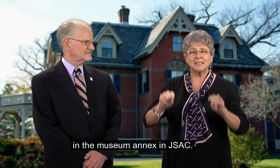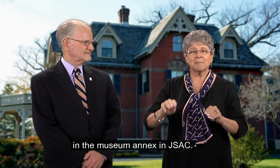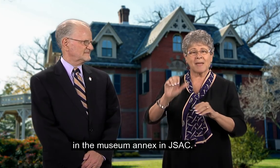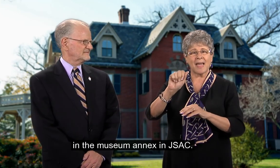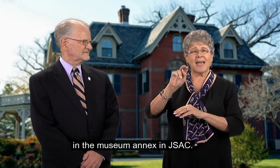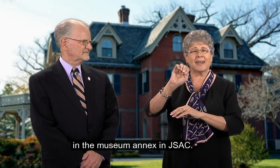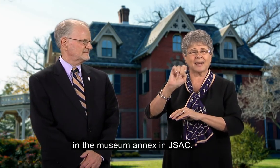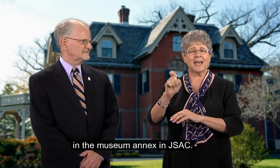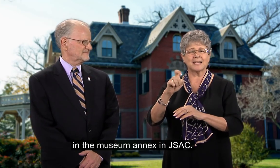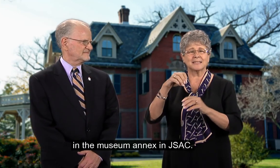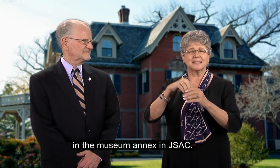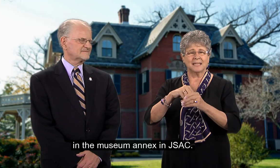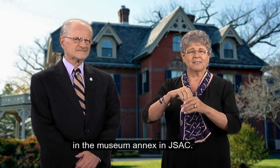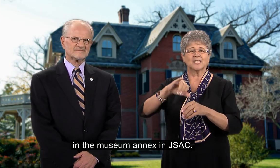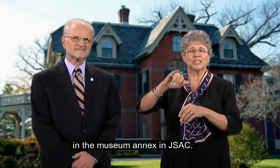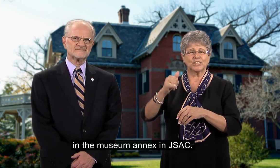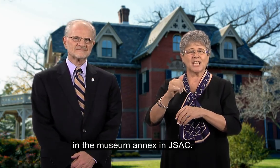Museum Annex in JSAC.